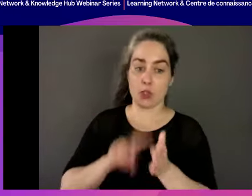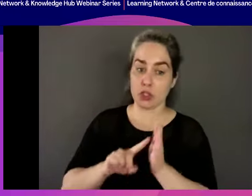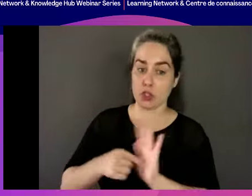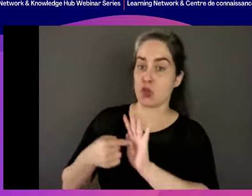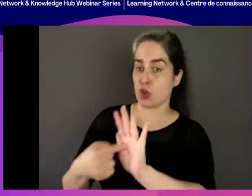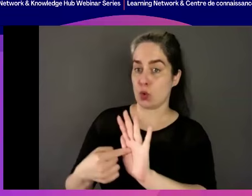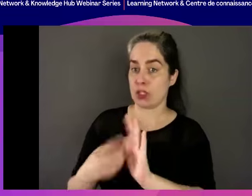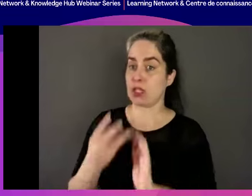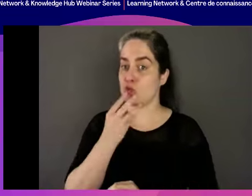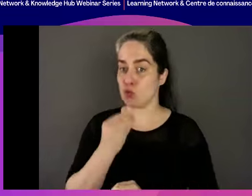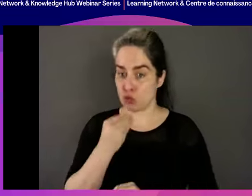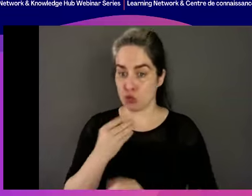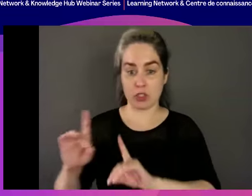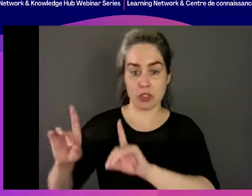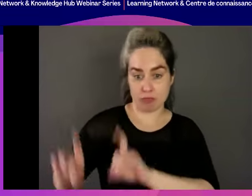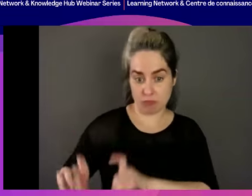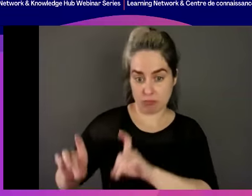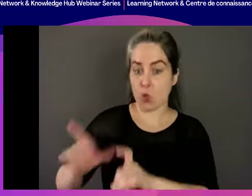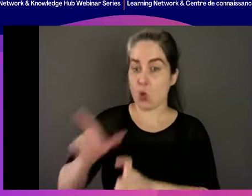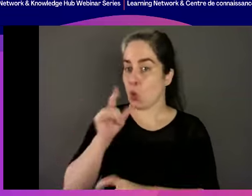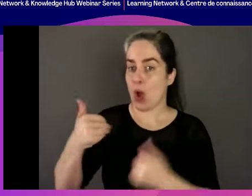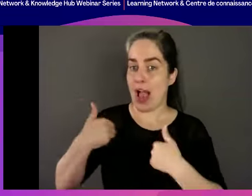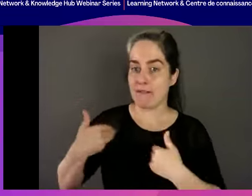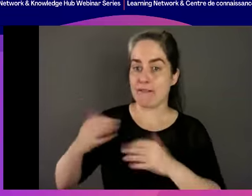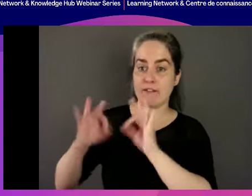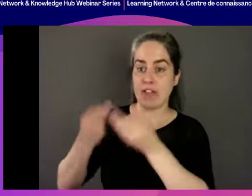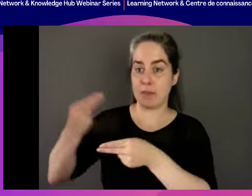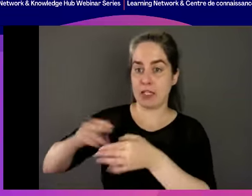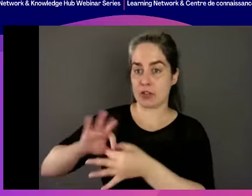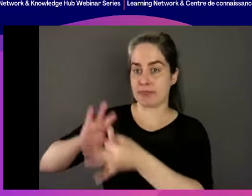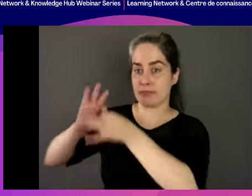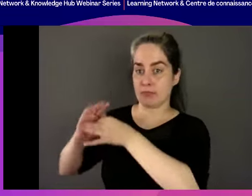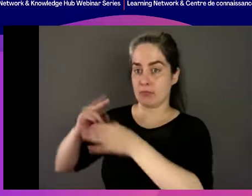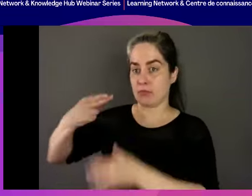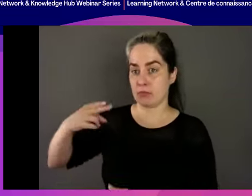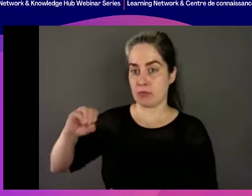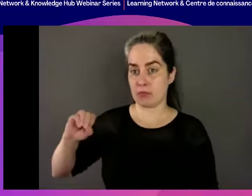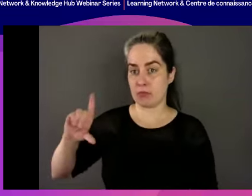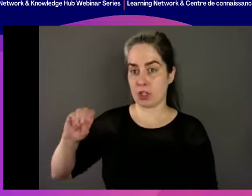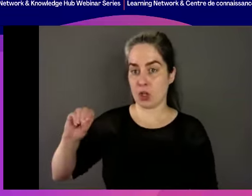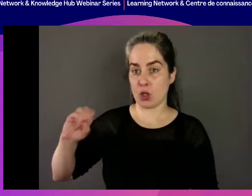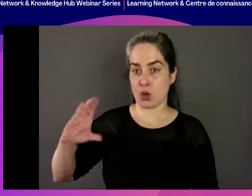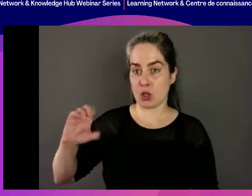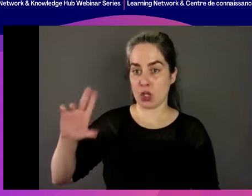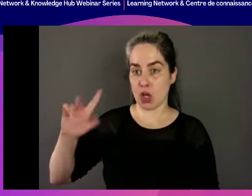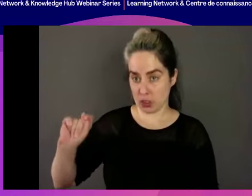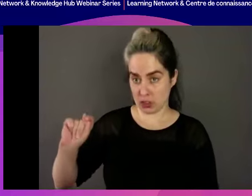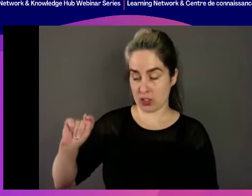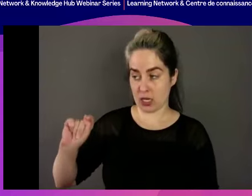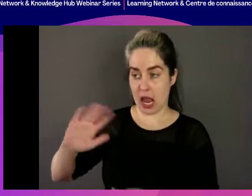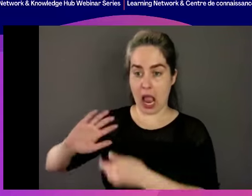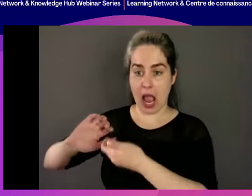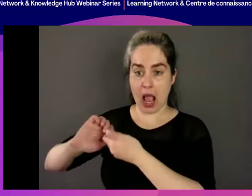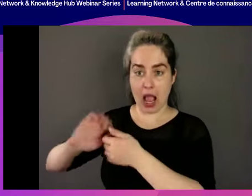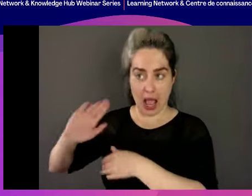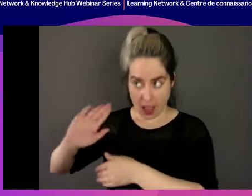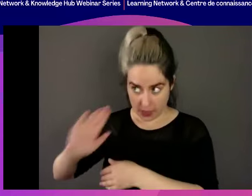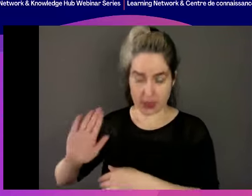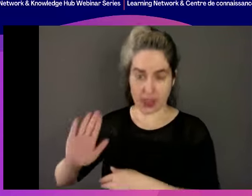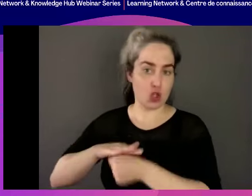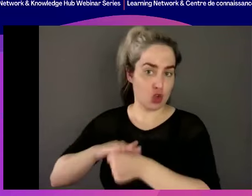samples, those who have a family history of the Holocaust show differences in terms of the functioning of their